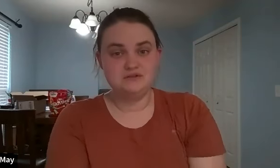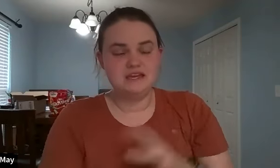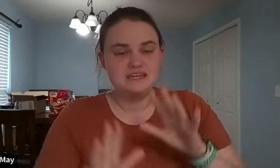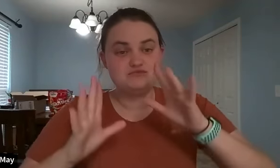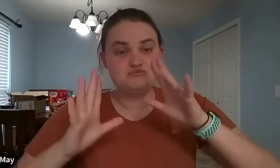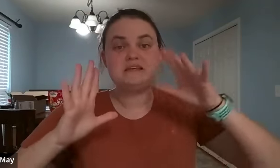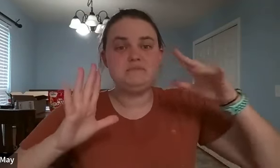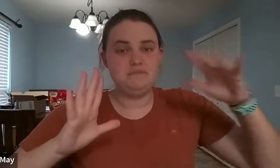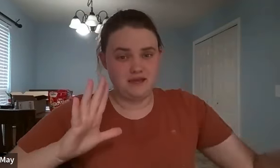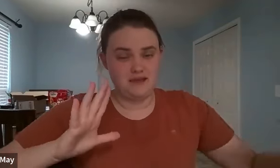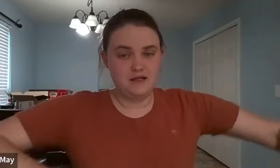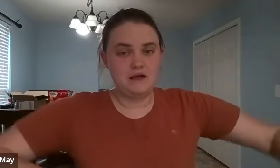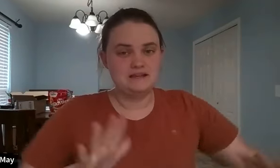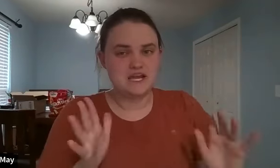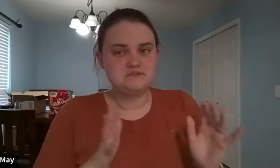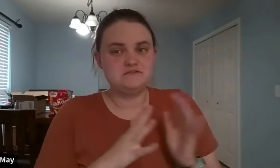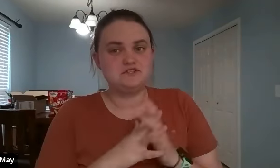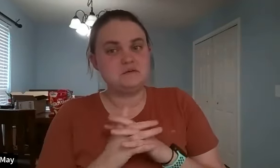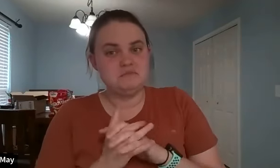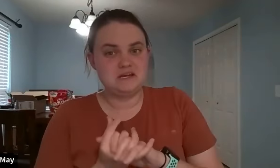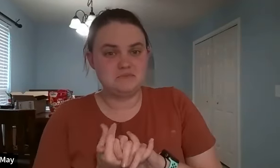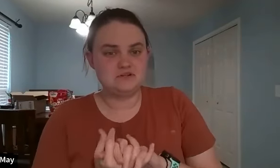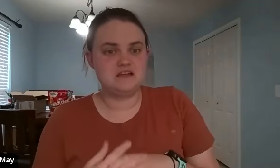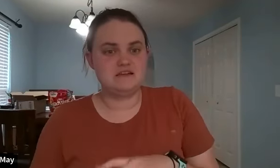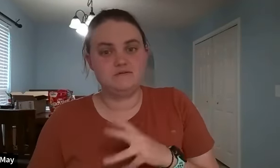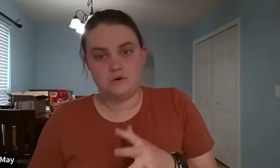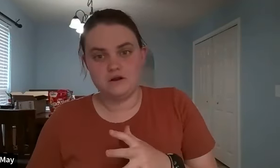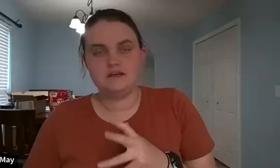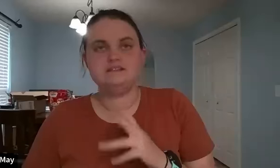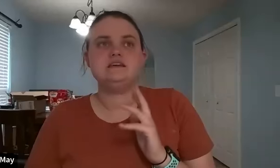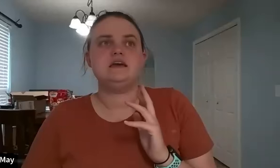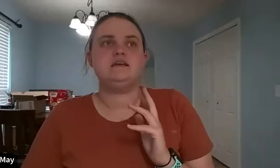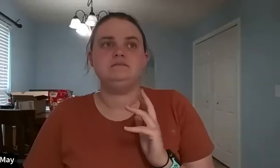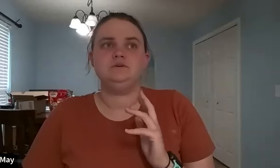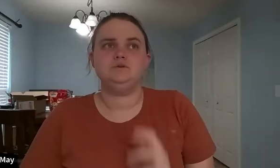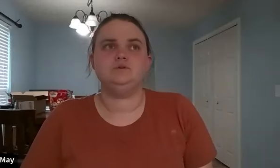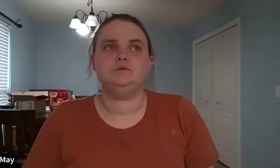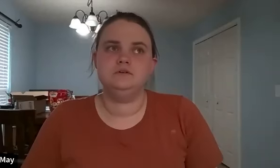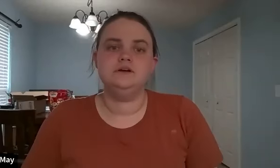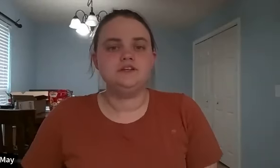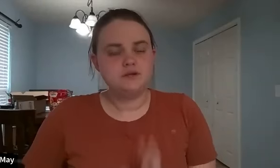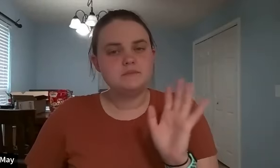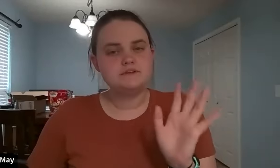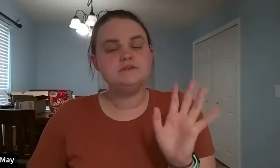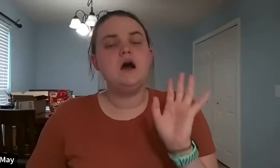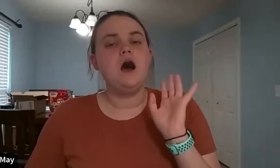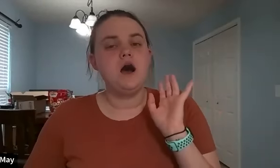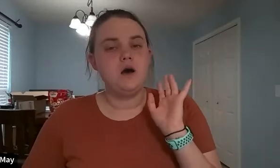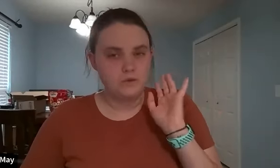It gets really big. A lot of times if you're doing big numbers like let's say, you know what I'm gonna do?